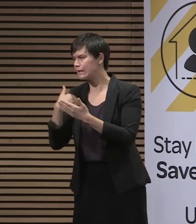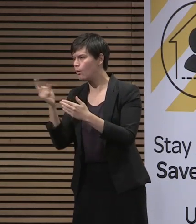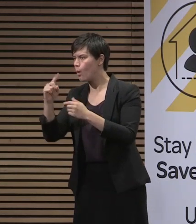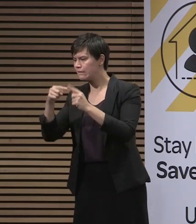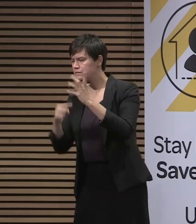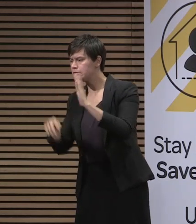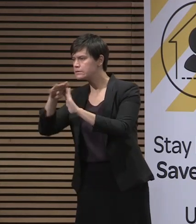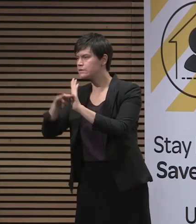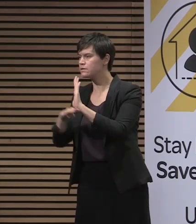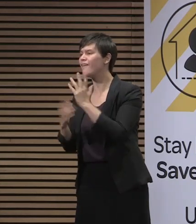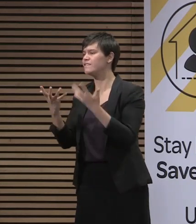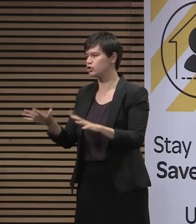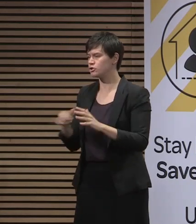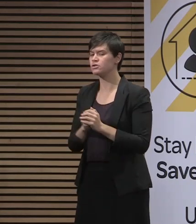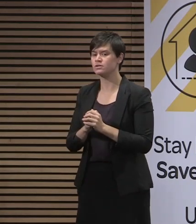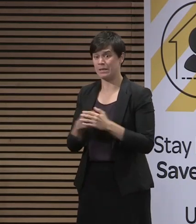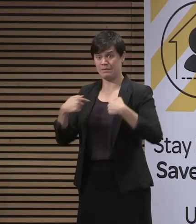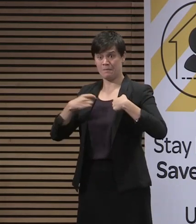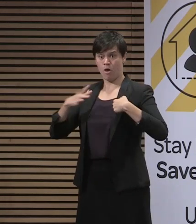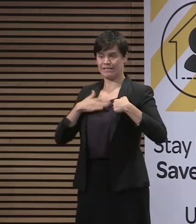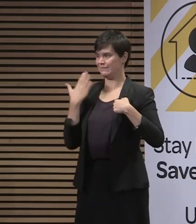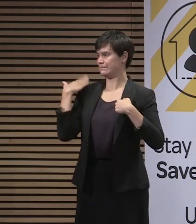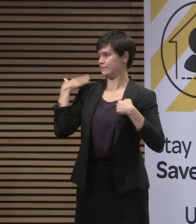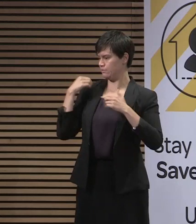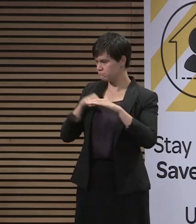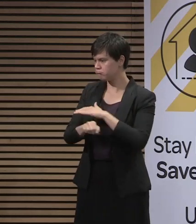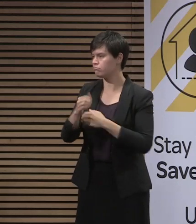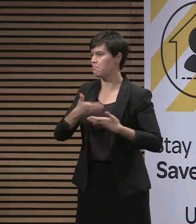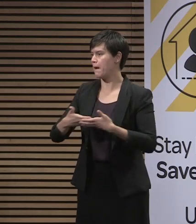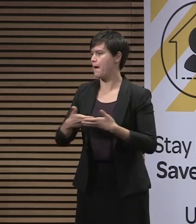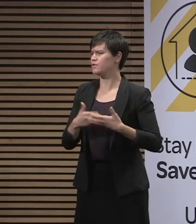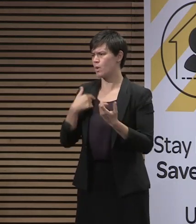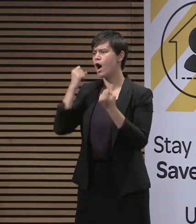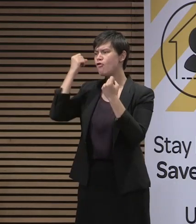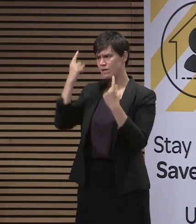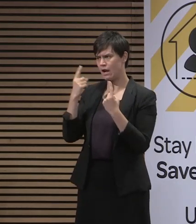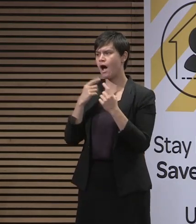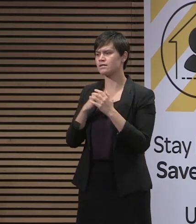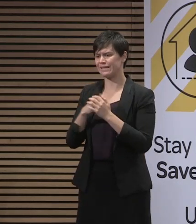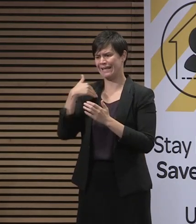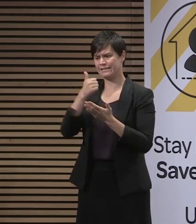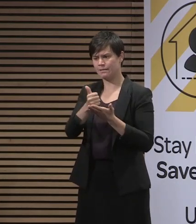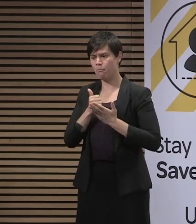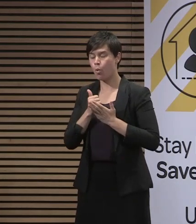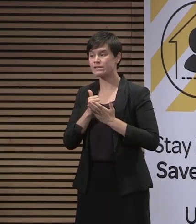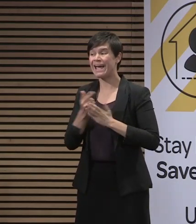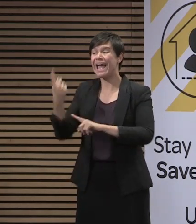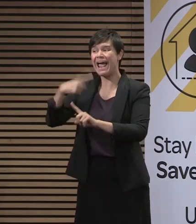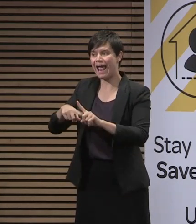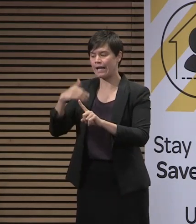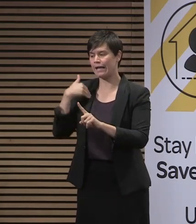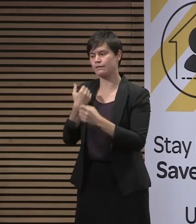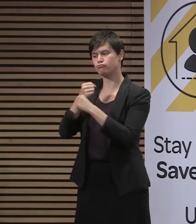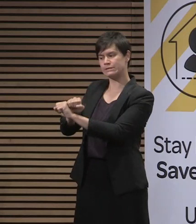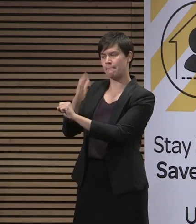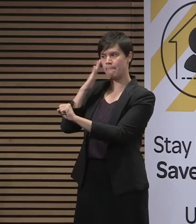imagine it wasn't so long ago I was in that same position, but I also recognise the need to keep mum and baby safe too. And that's what hospitals are having to